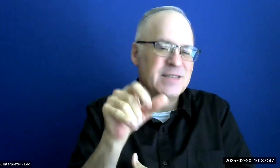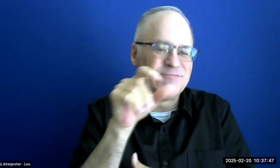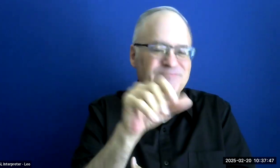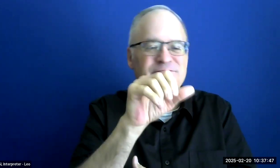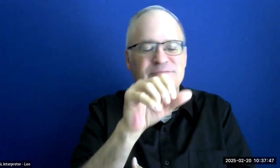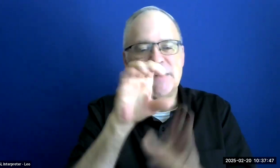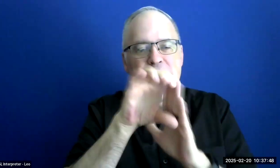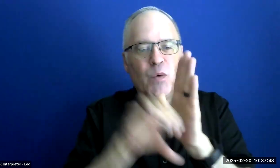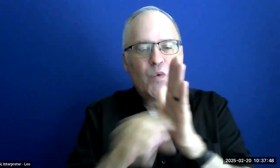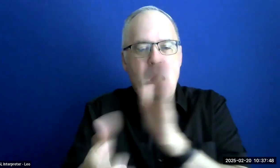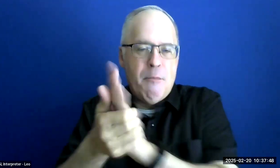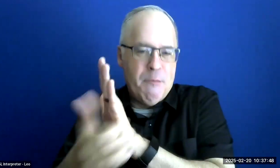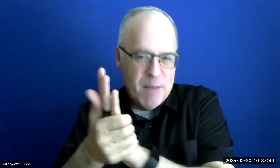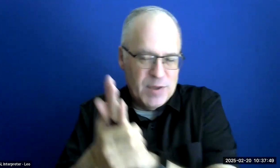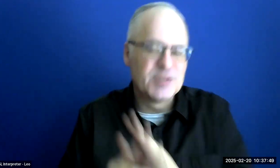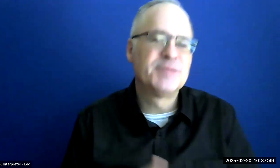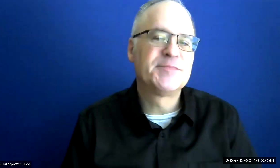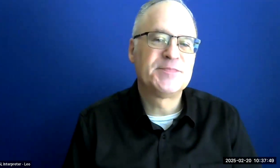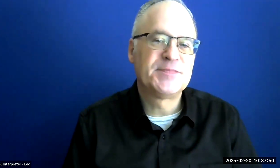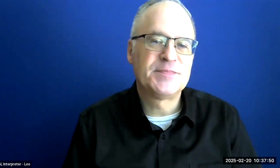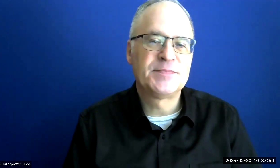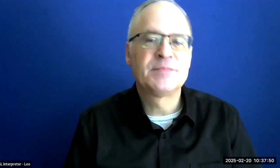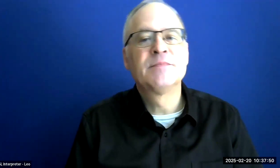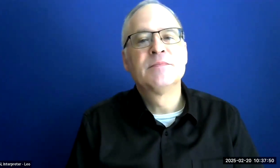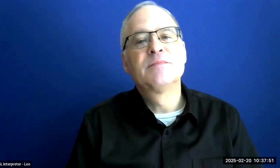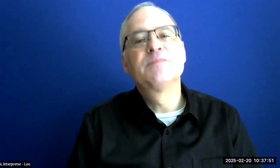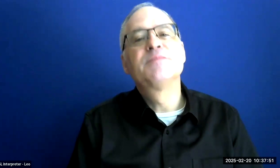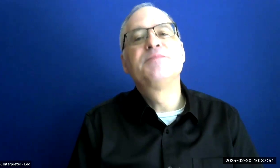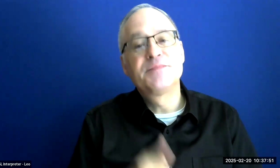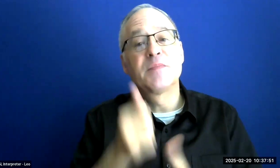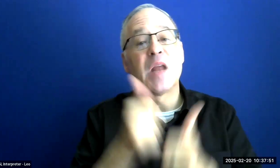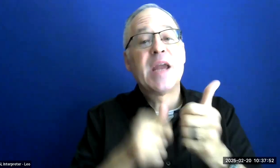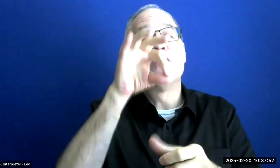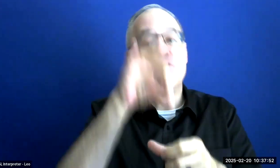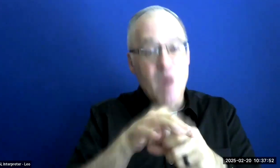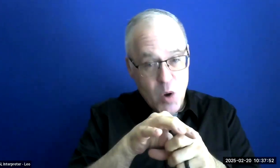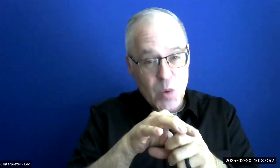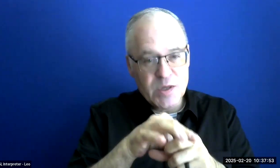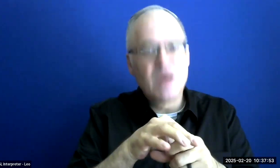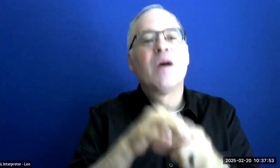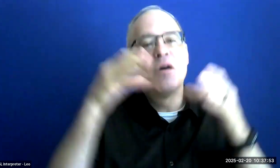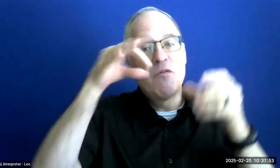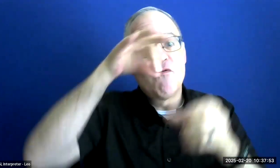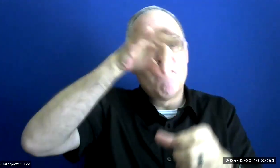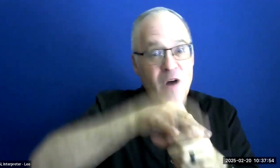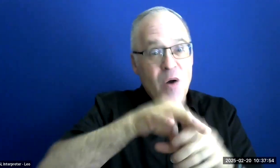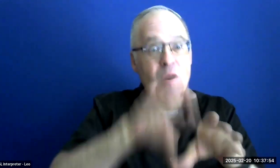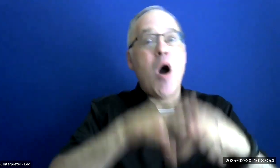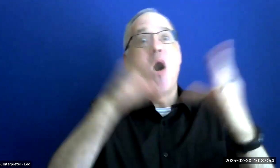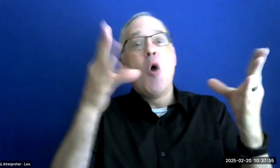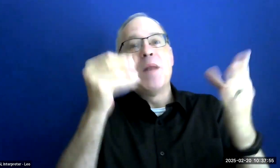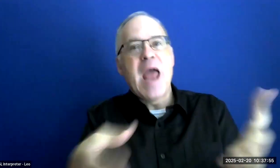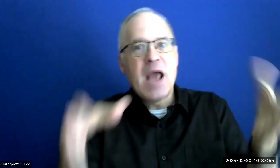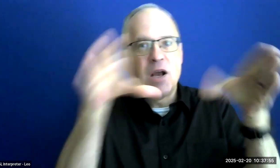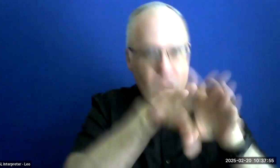ratified. Each vote will be open and closed respectively until the conclusion of